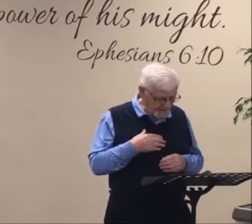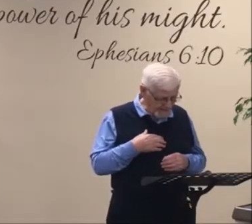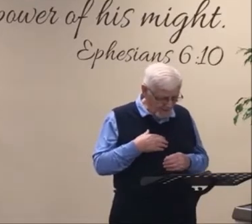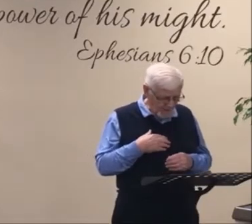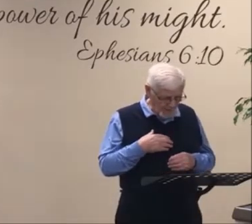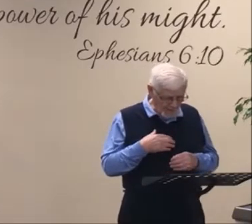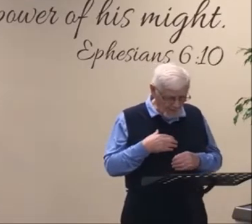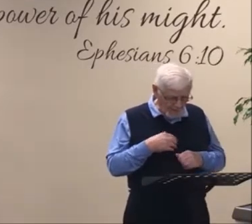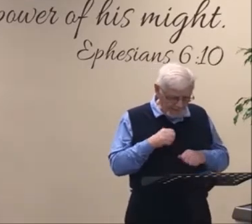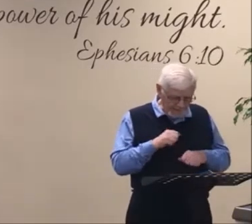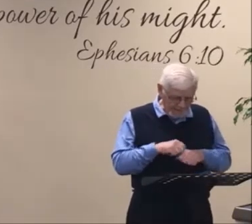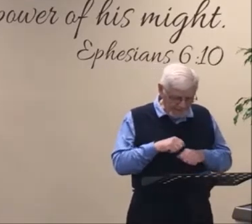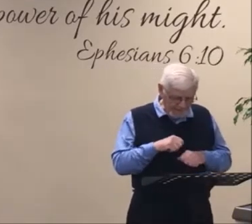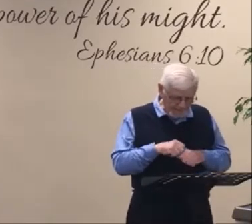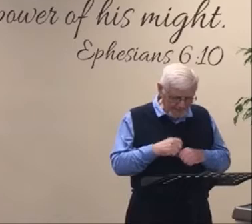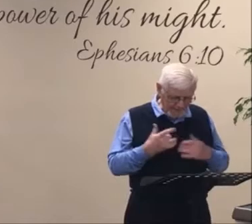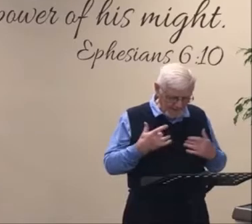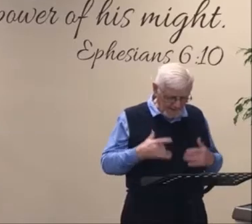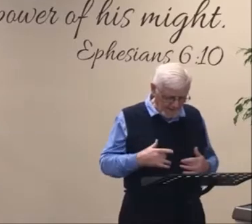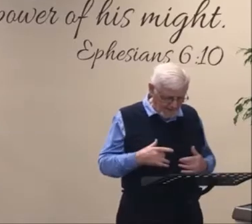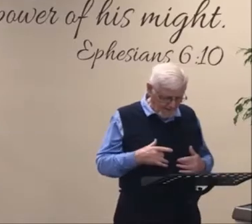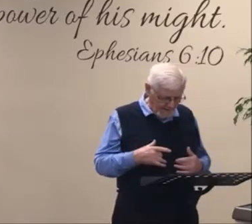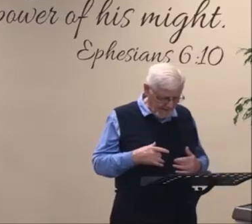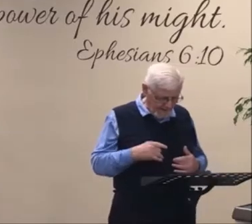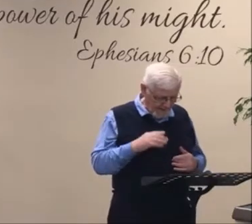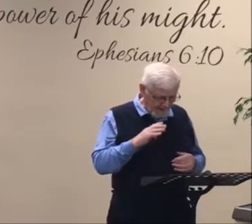my stony griefs,